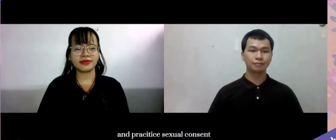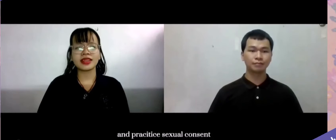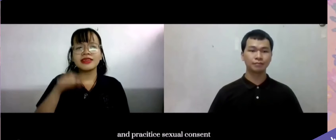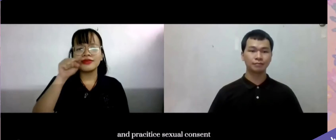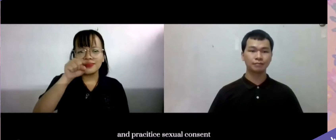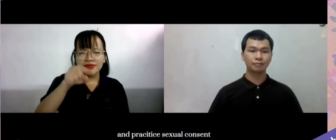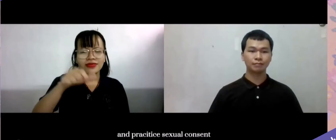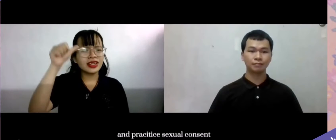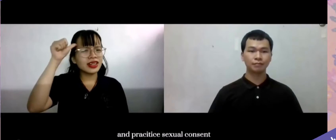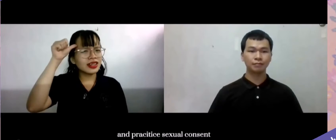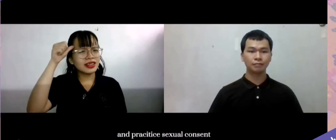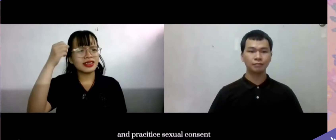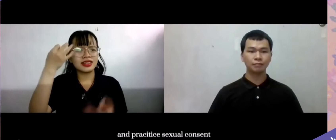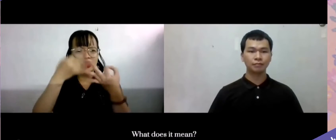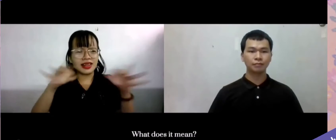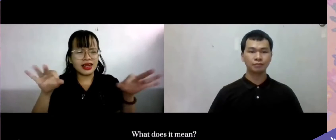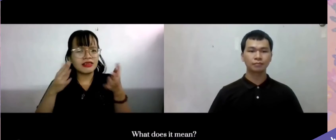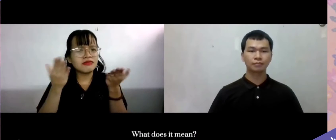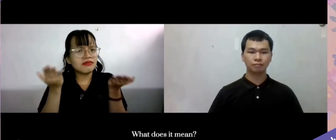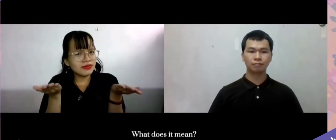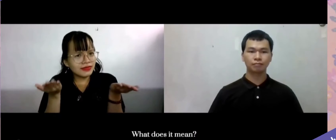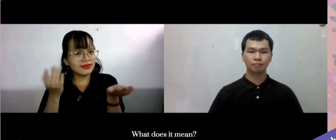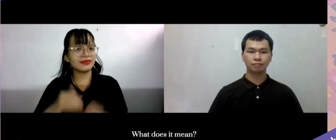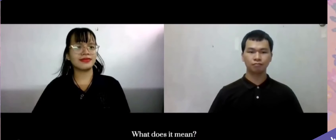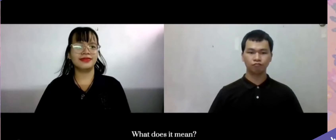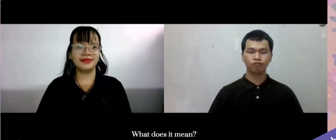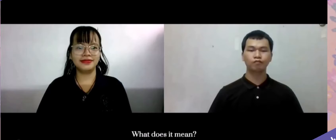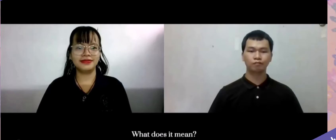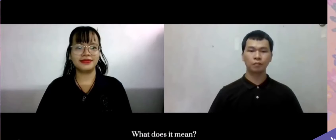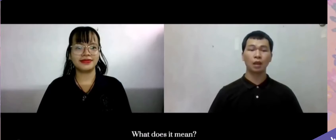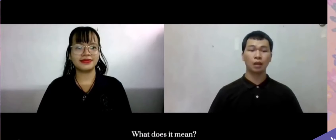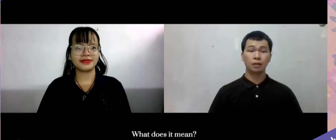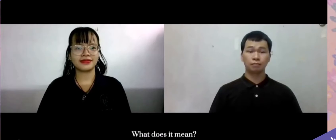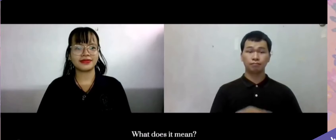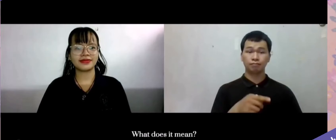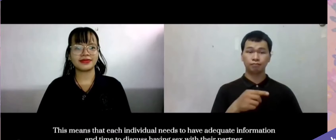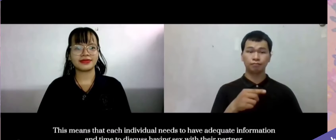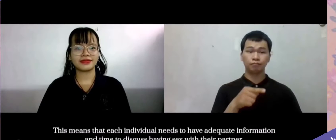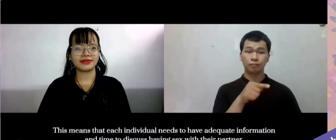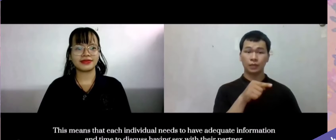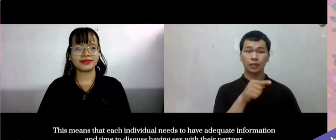and practice sexual consent what does that mean you ask